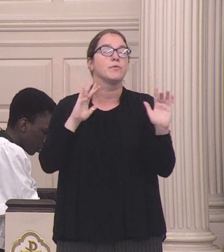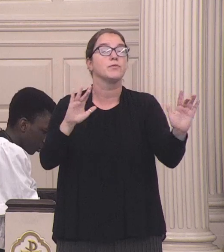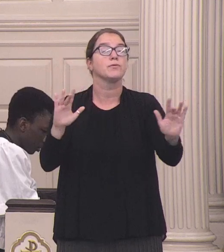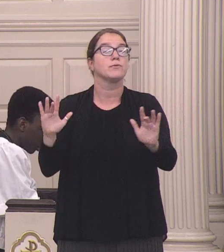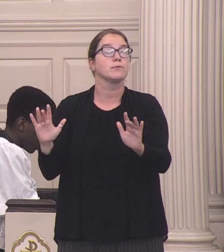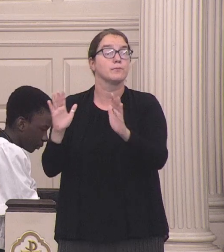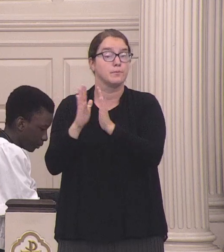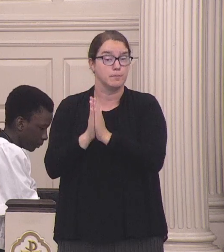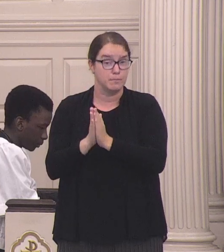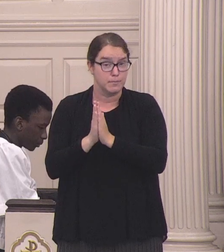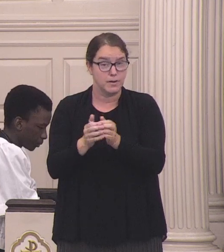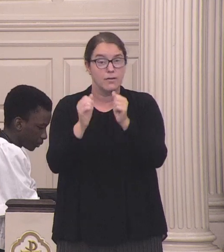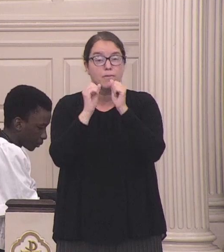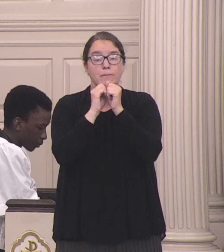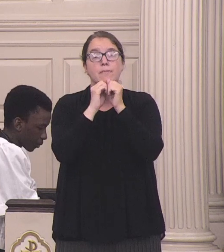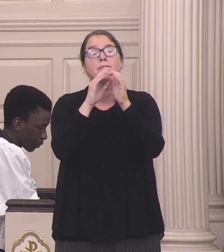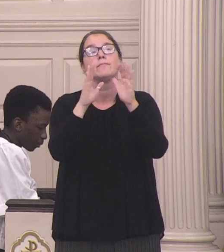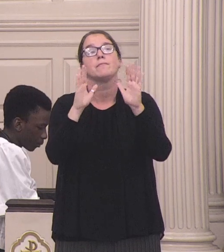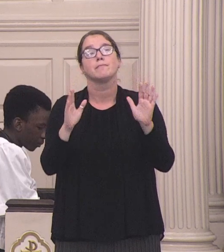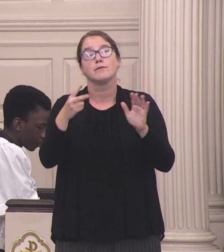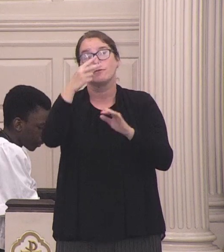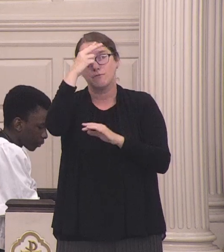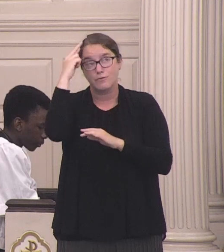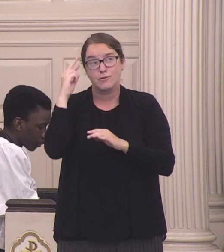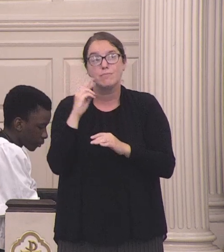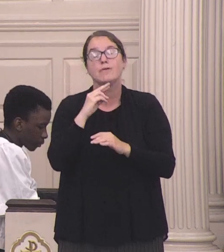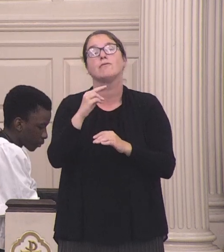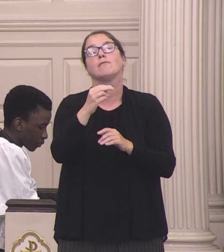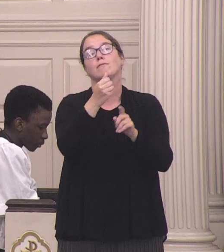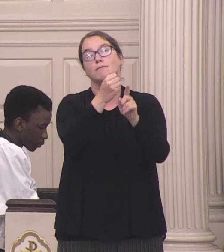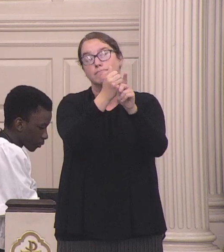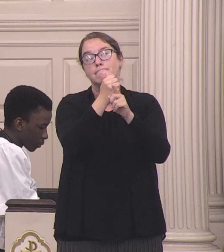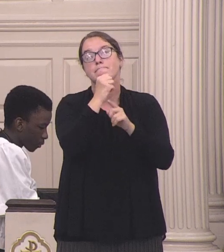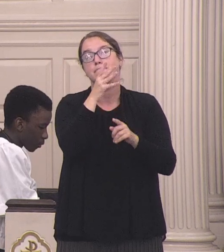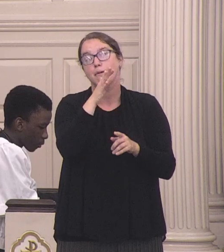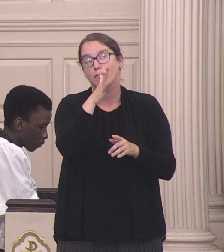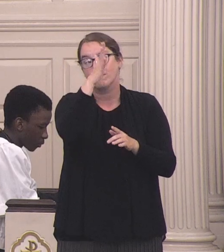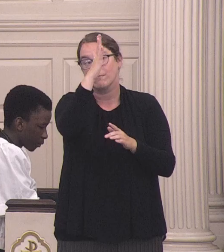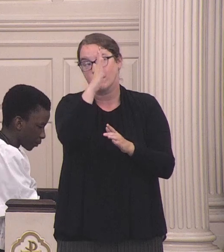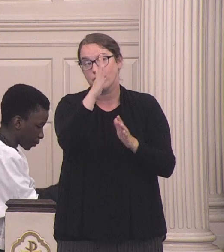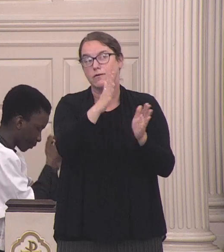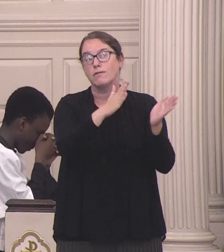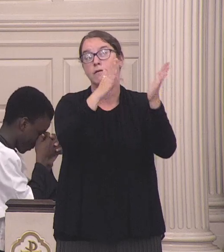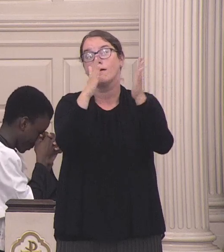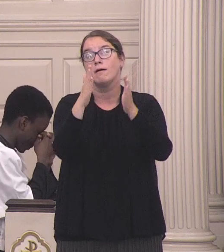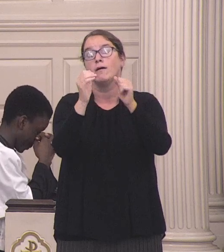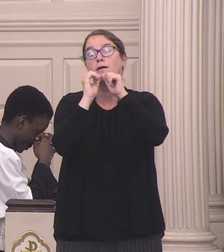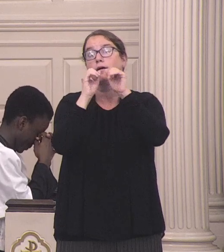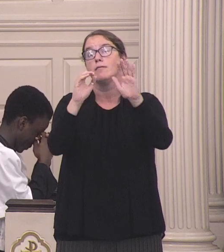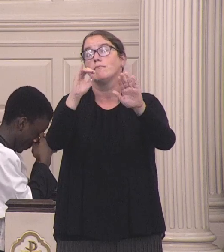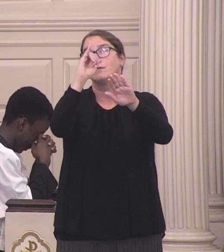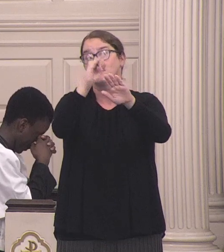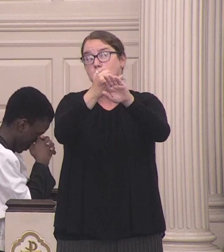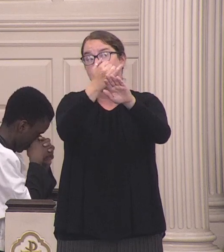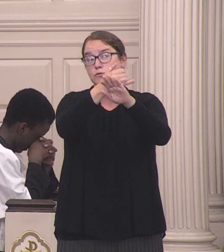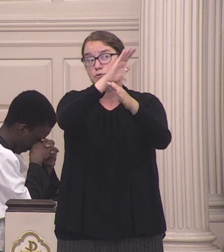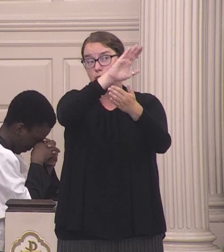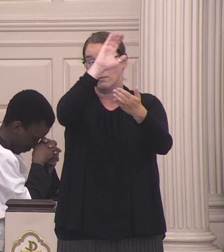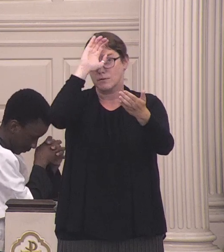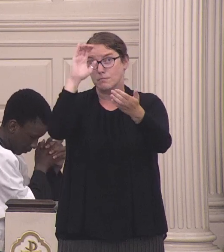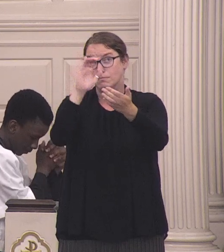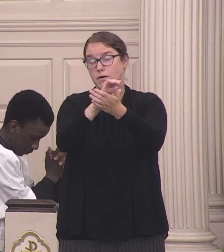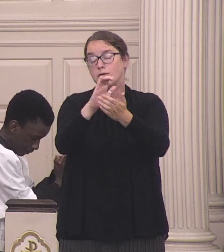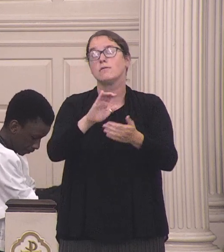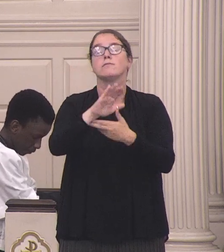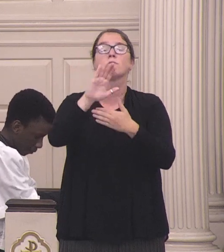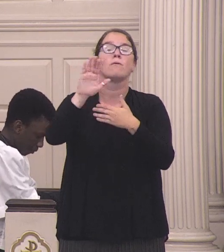that with the Blessed Virgin Mary, Mother of God, Blessed Joseph, our spouse, with the blessed